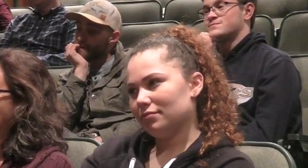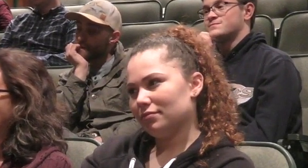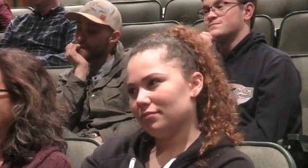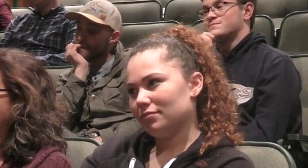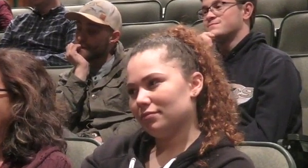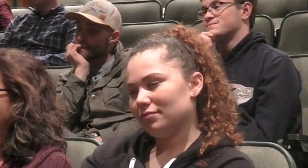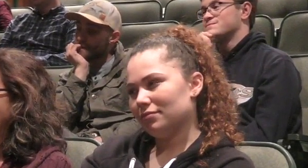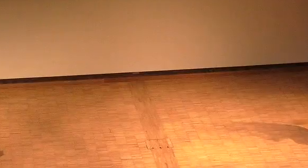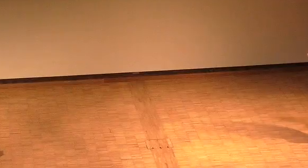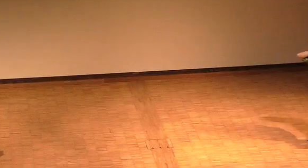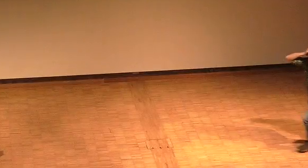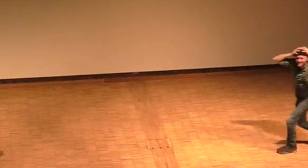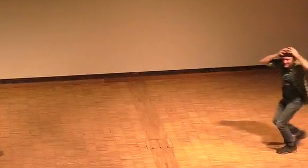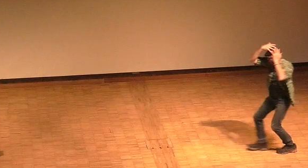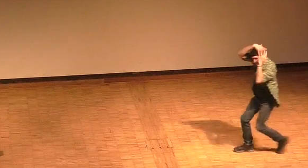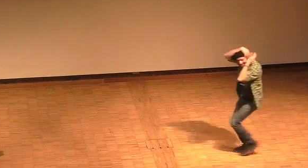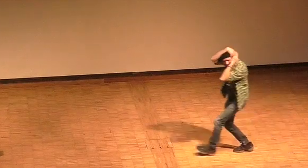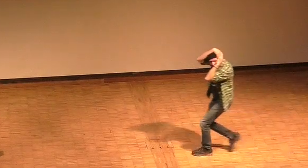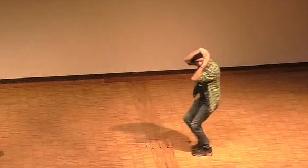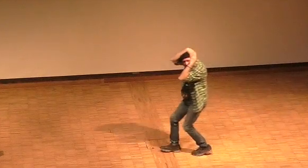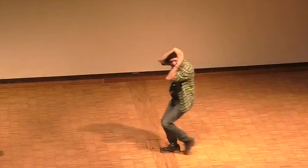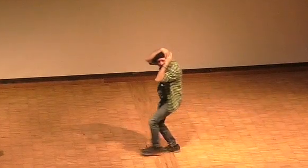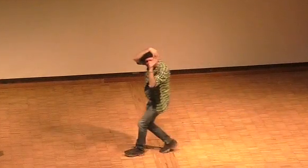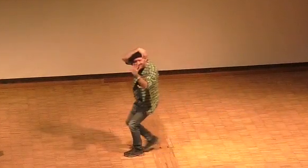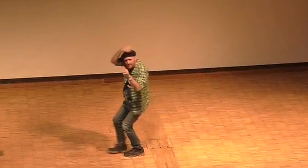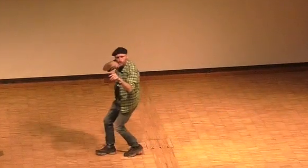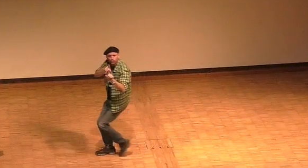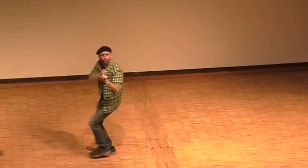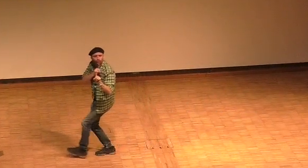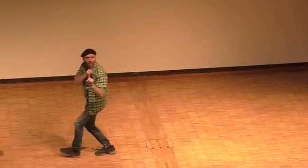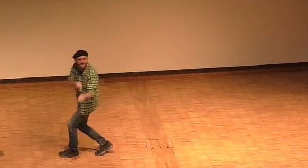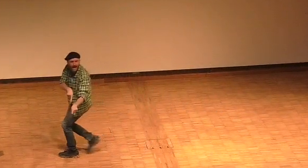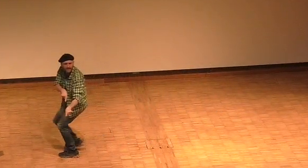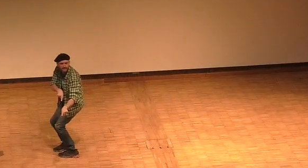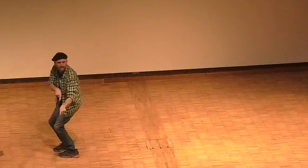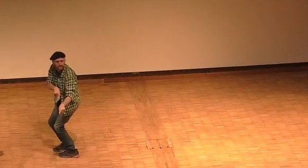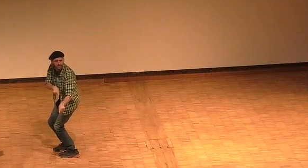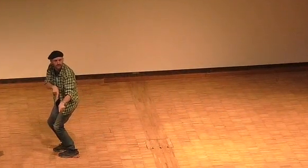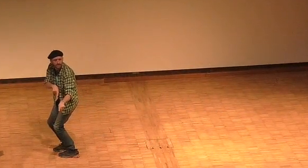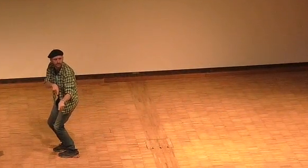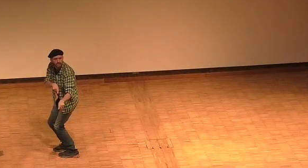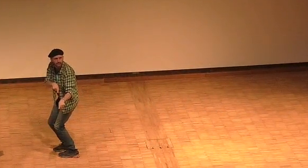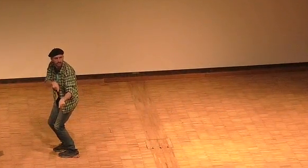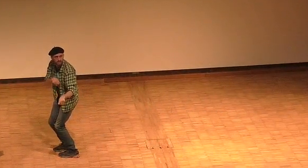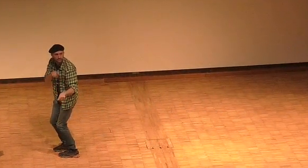no, I'm gonna look terrible for my date. So you react.